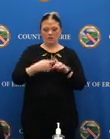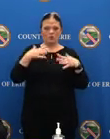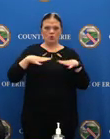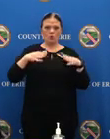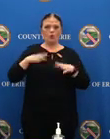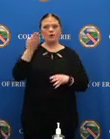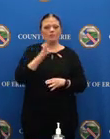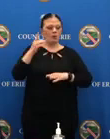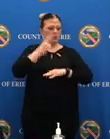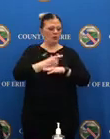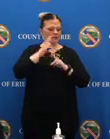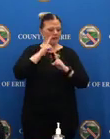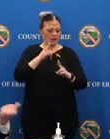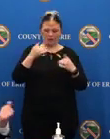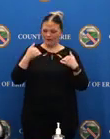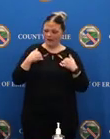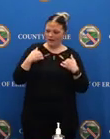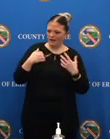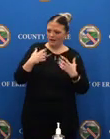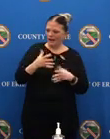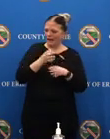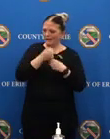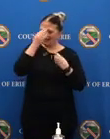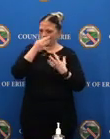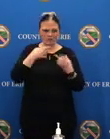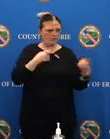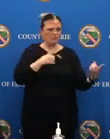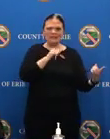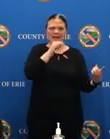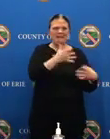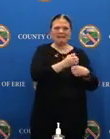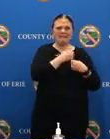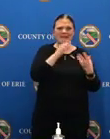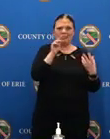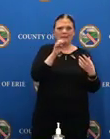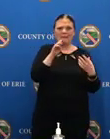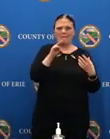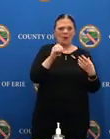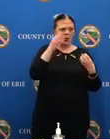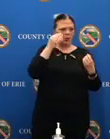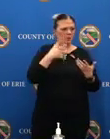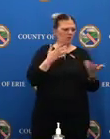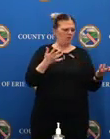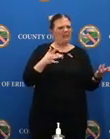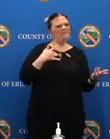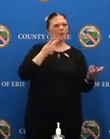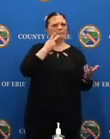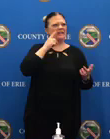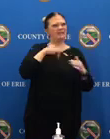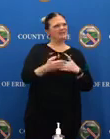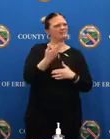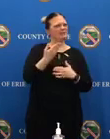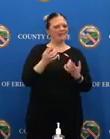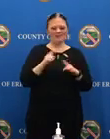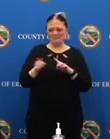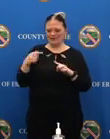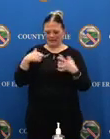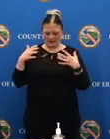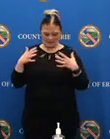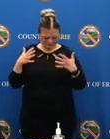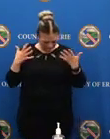Day in honor of it. I see I got the memo, but I don't think the doctor get the memo. That's all right. I felt pink this morning. But I am wearing